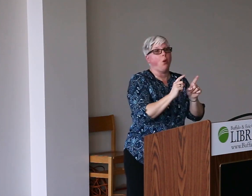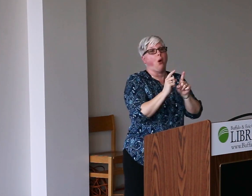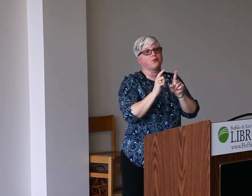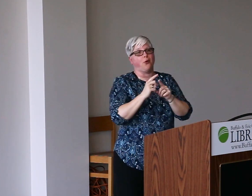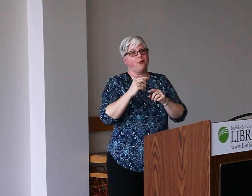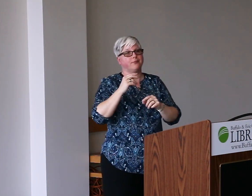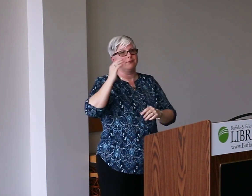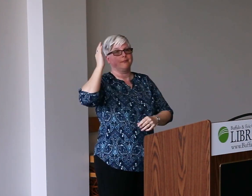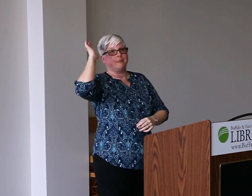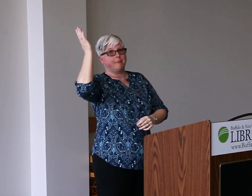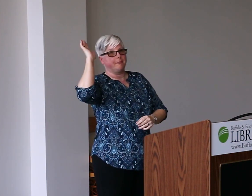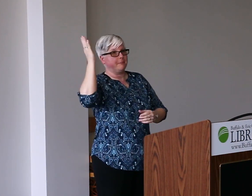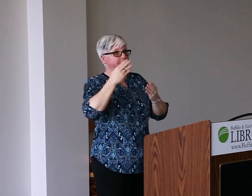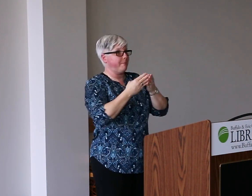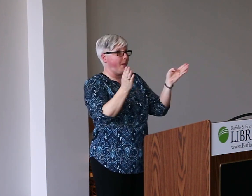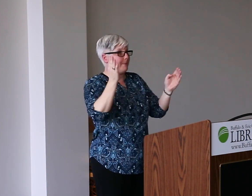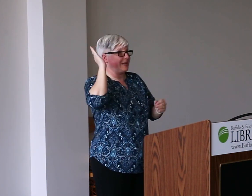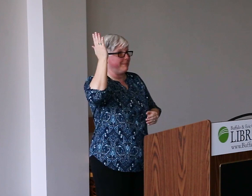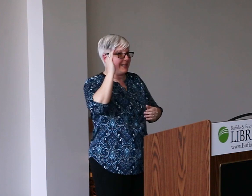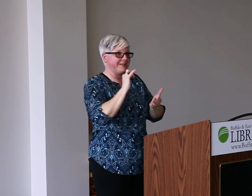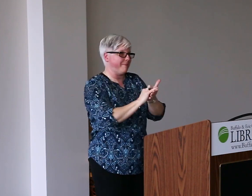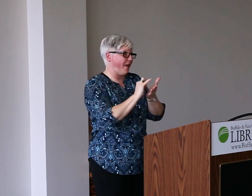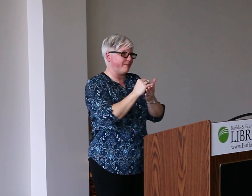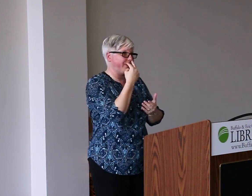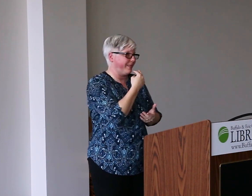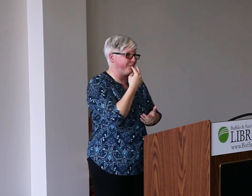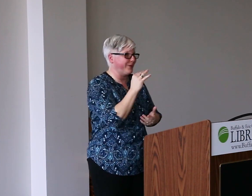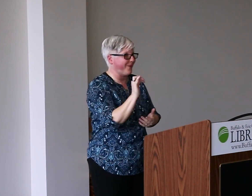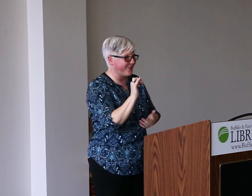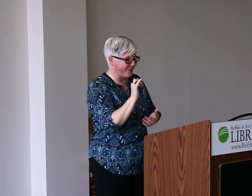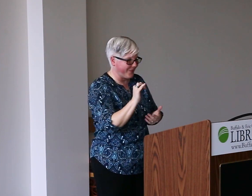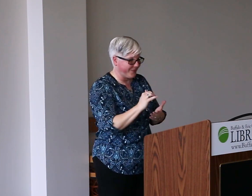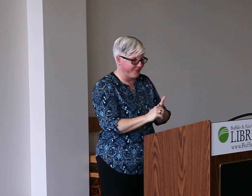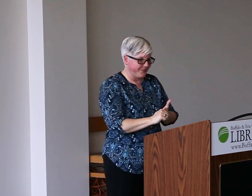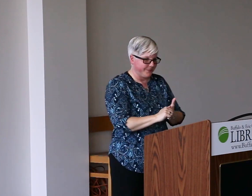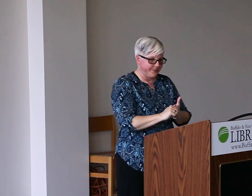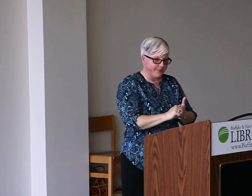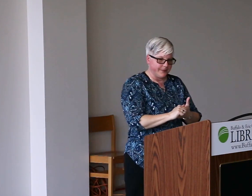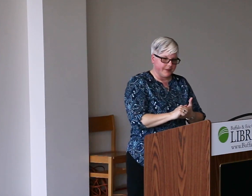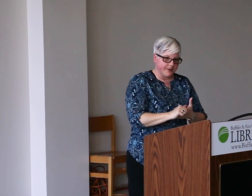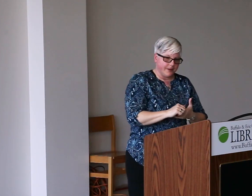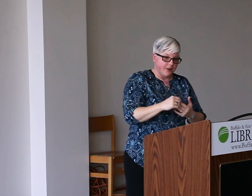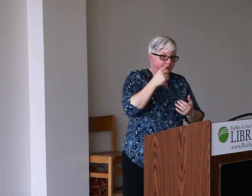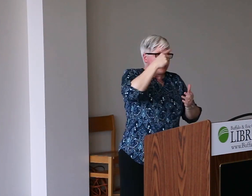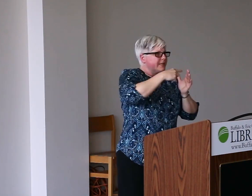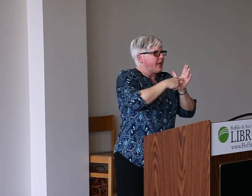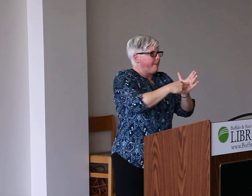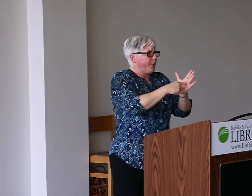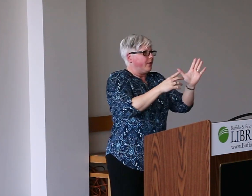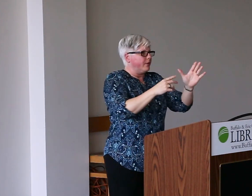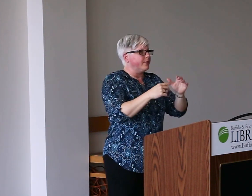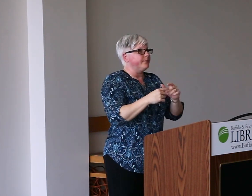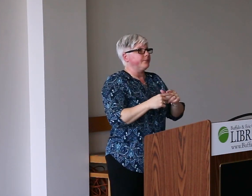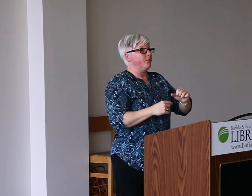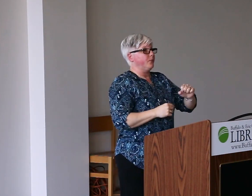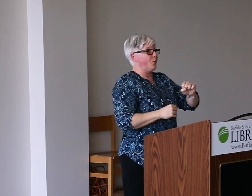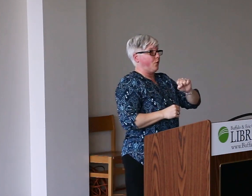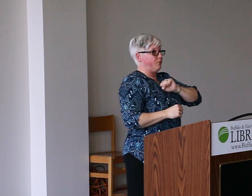impossible. Also, a presentation, like a public presentation, that's impossible to lip read as well. For